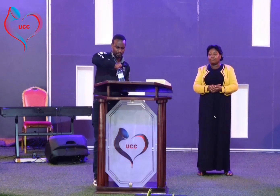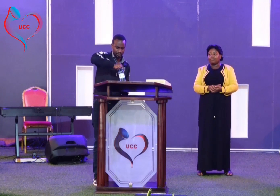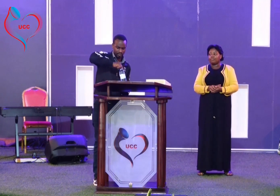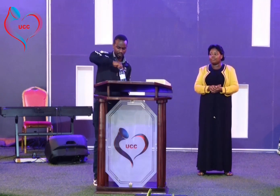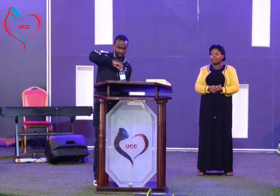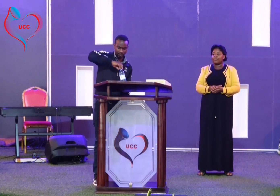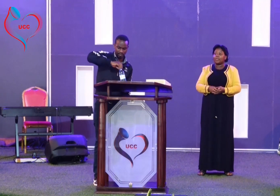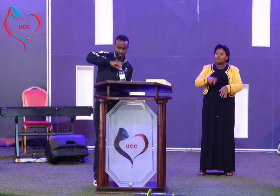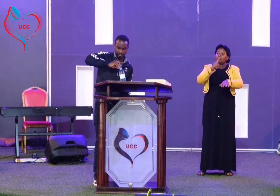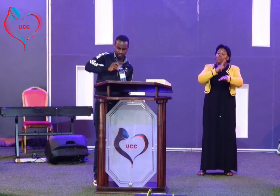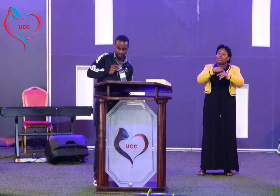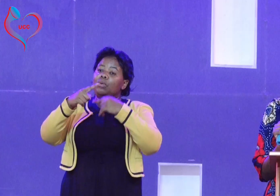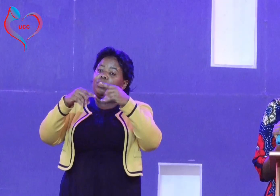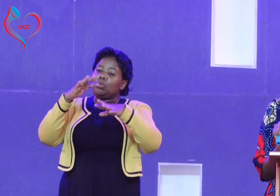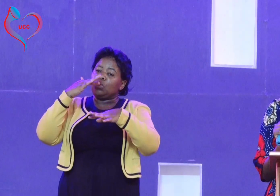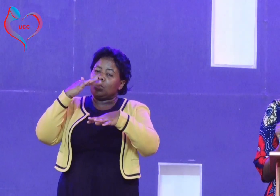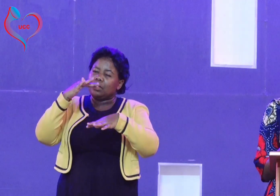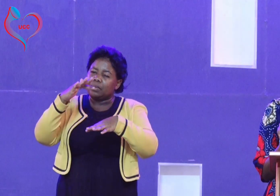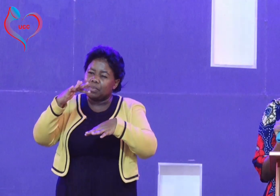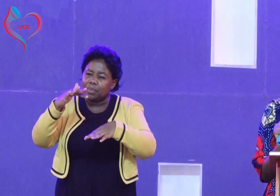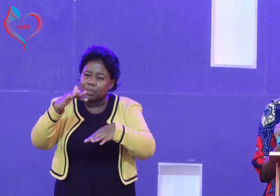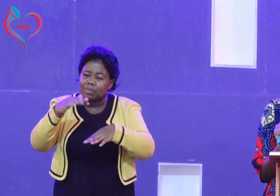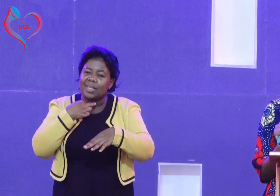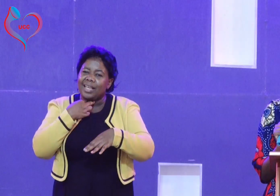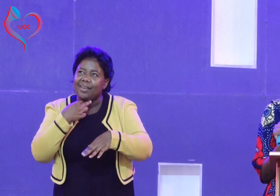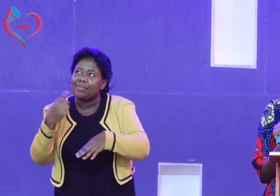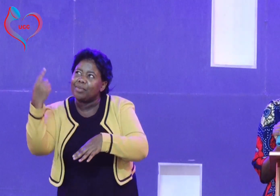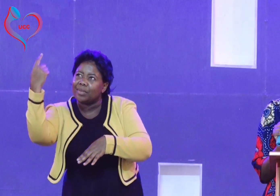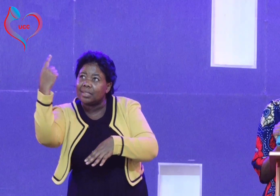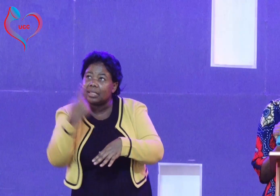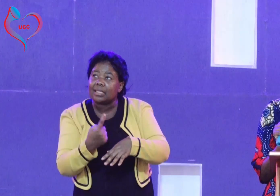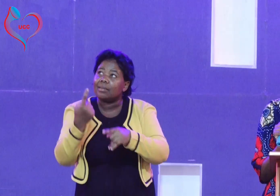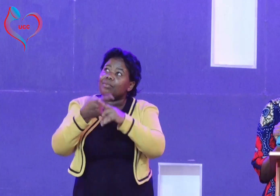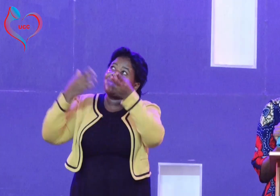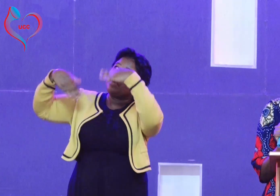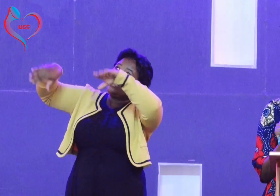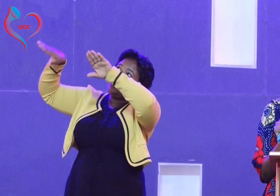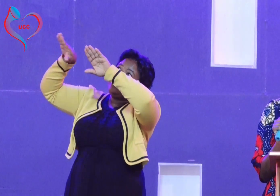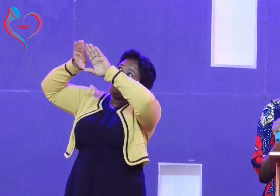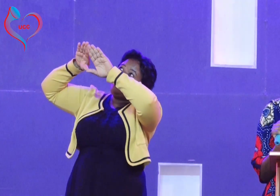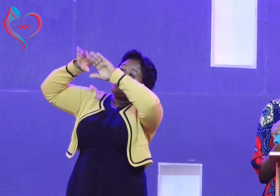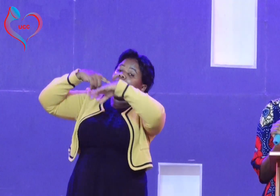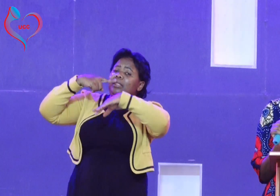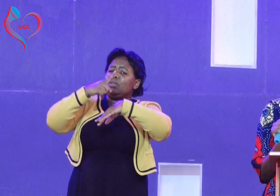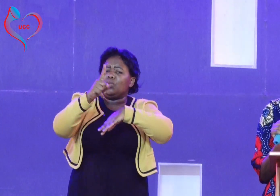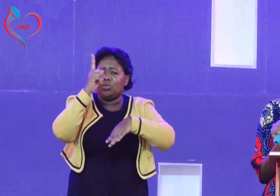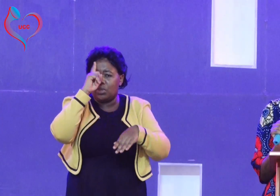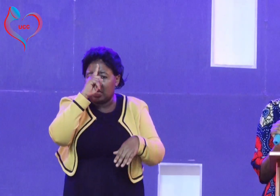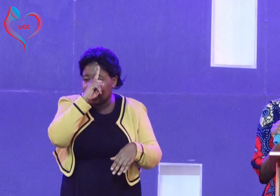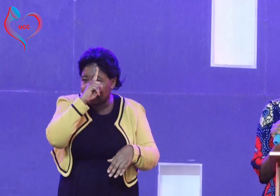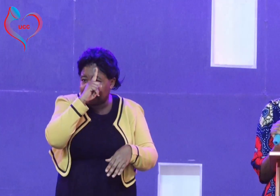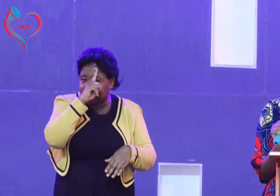Ekigambo kyali nga kikyali mu kamwa ka kabaka. Eddoboozi ne ligwanga liva mu ggulu. Nti gwe kabaka